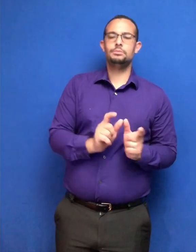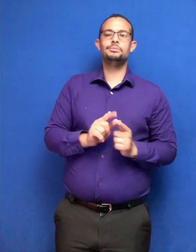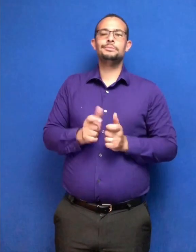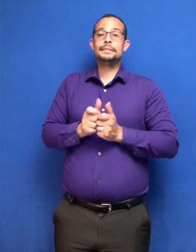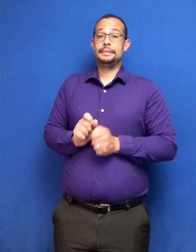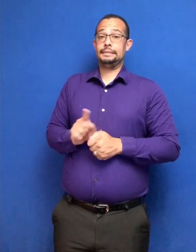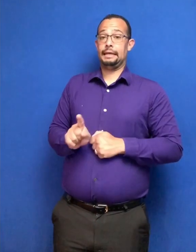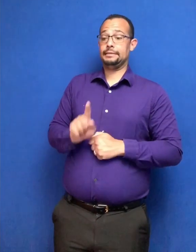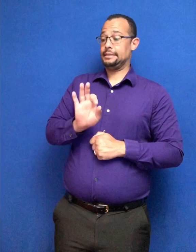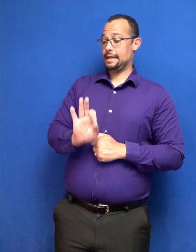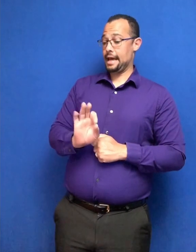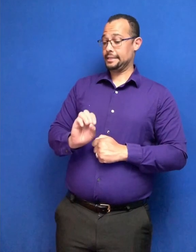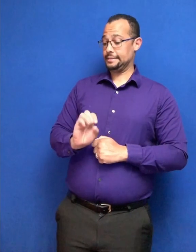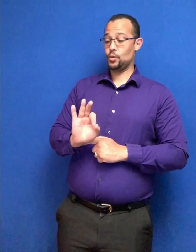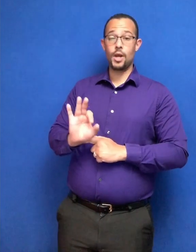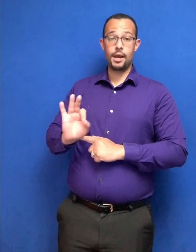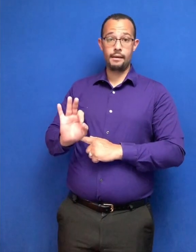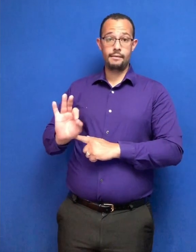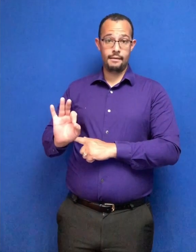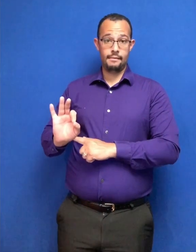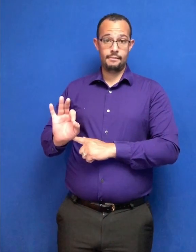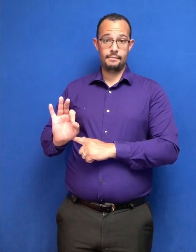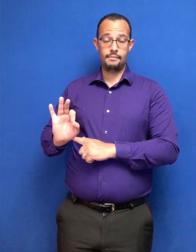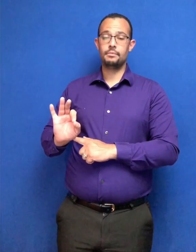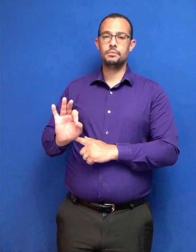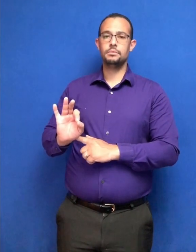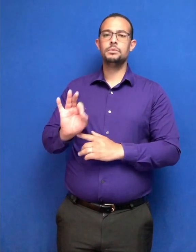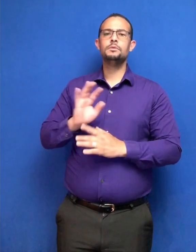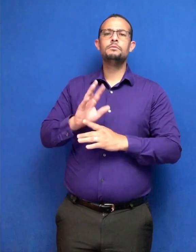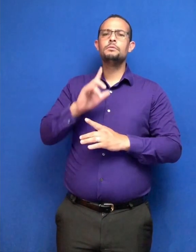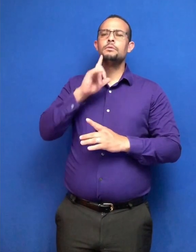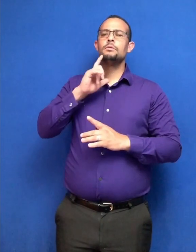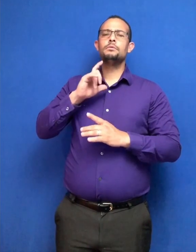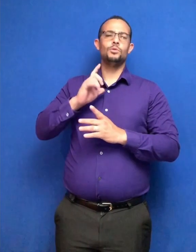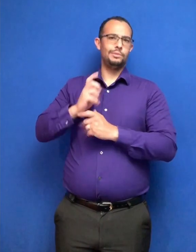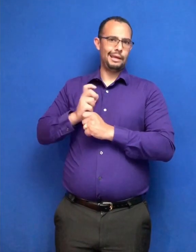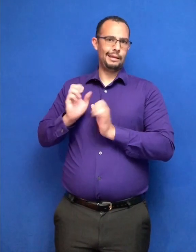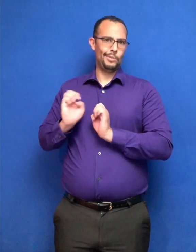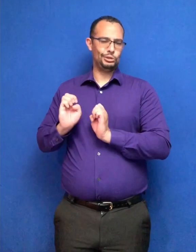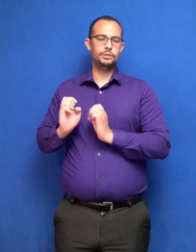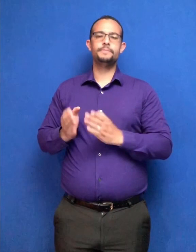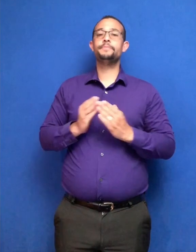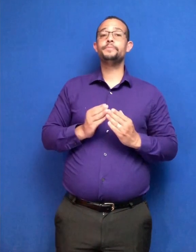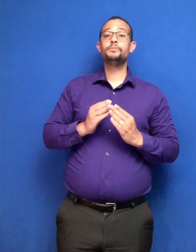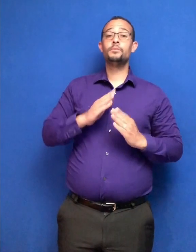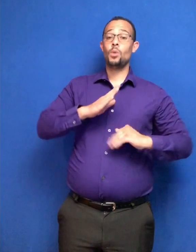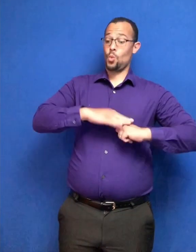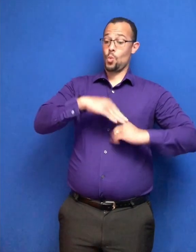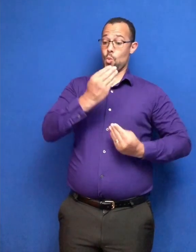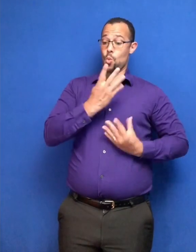So for emergency alerts, type Get Emergencies. For tornado alerts, same phone